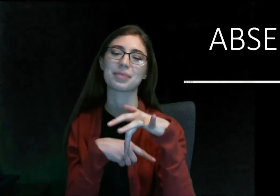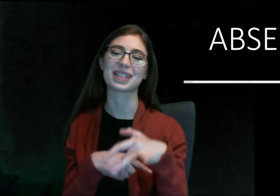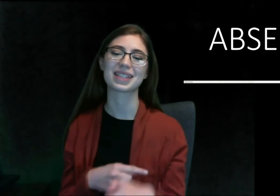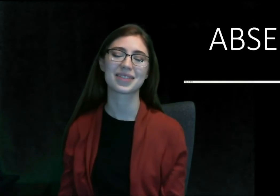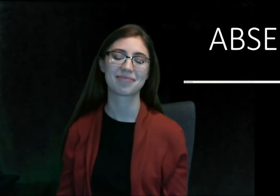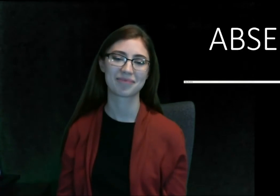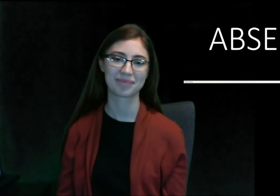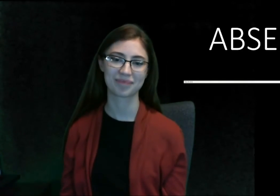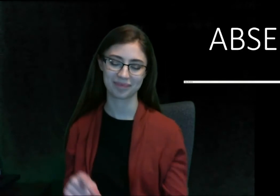Absent.